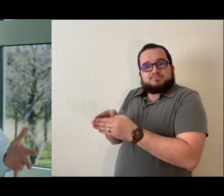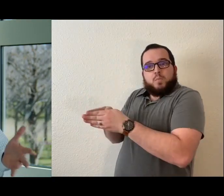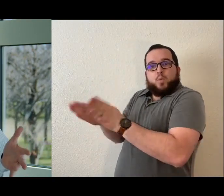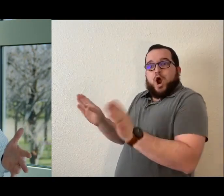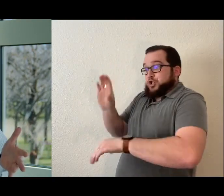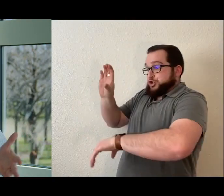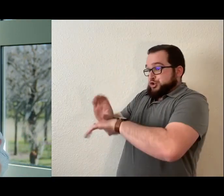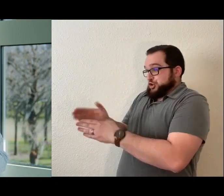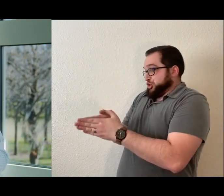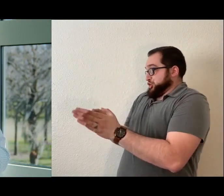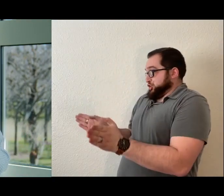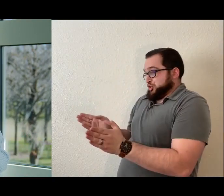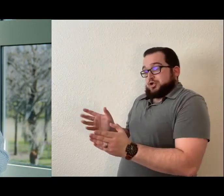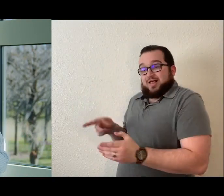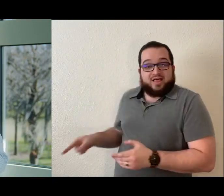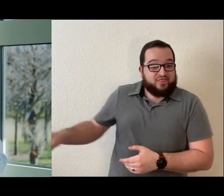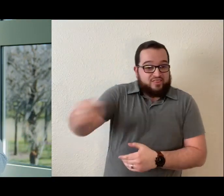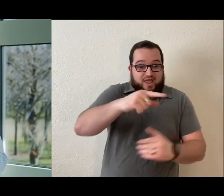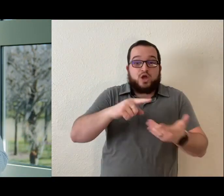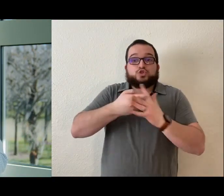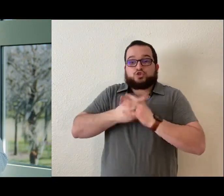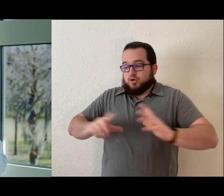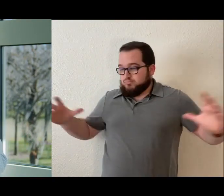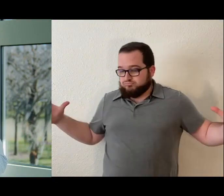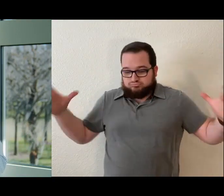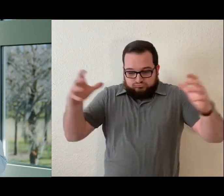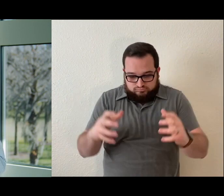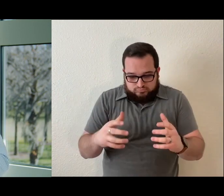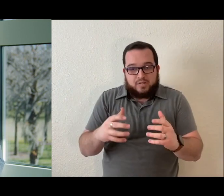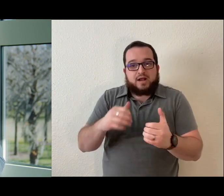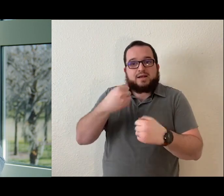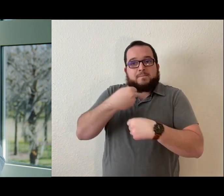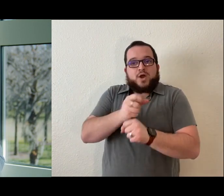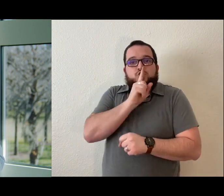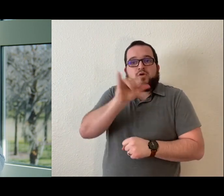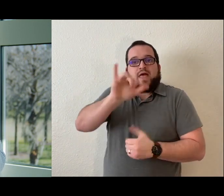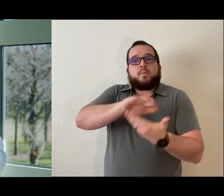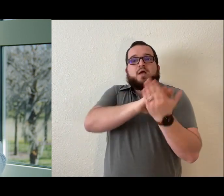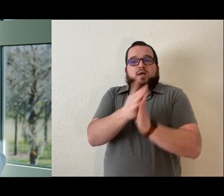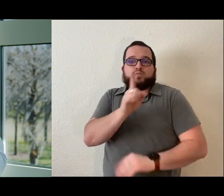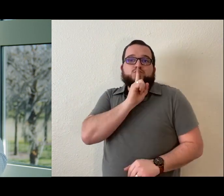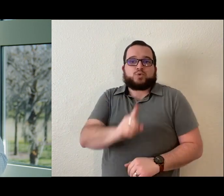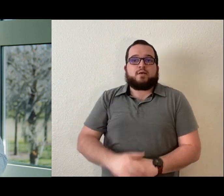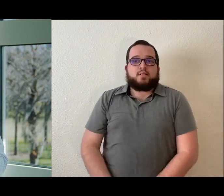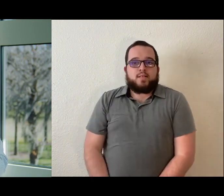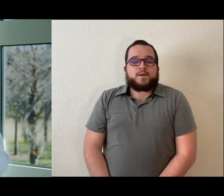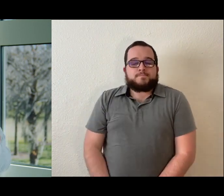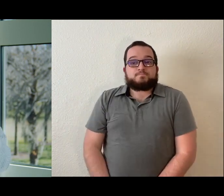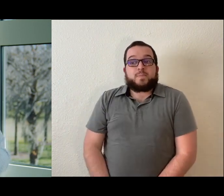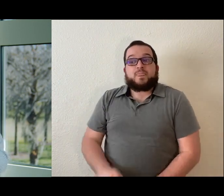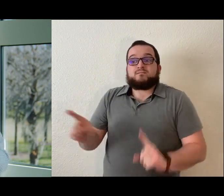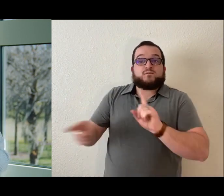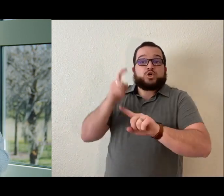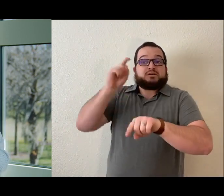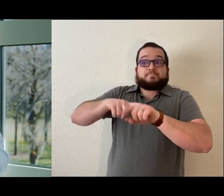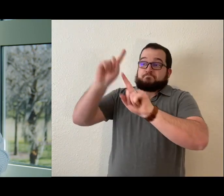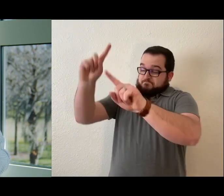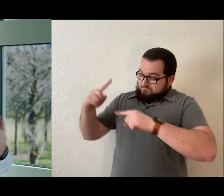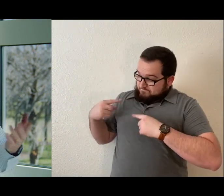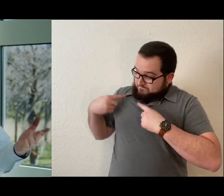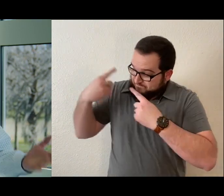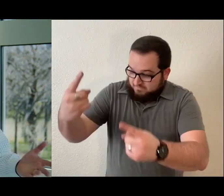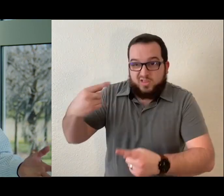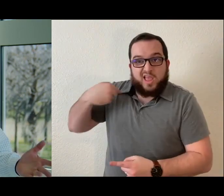broader body of Christ to come together to see this become a reality. For the first time in history, our